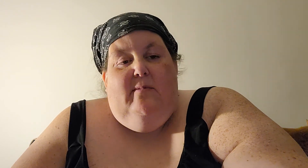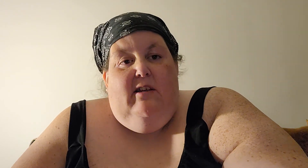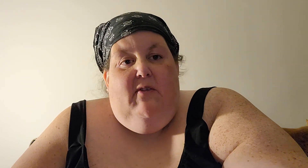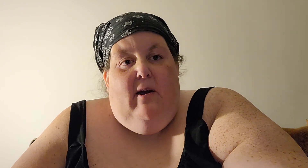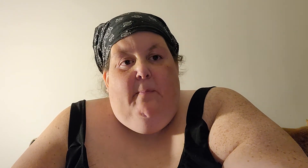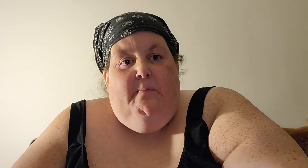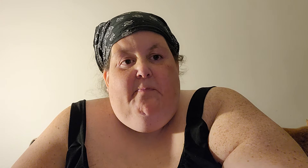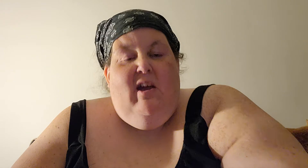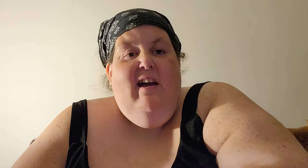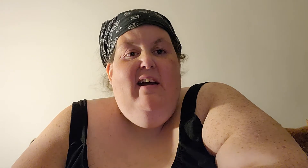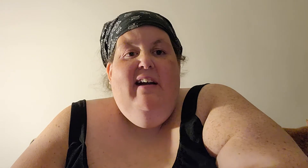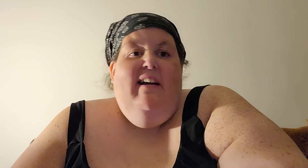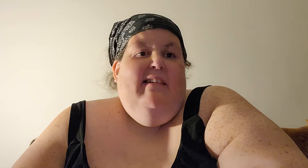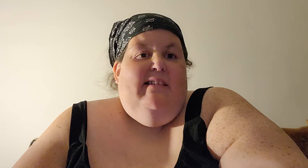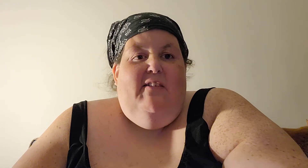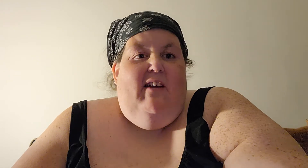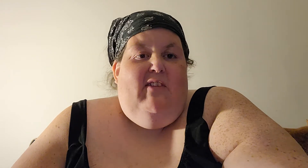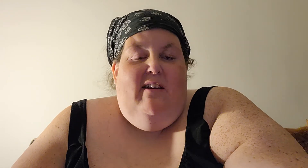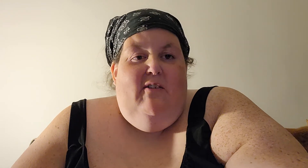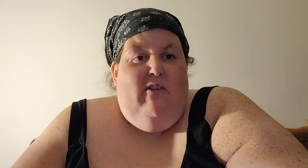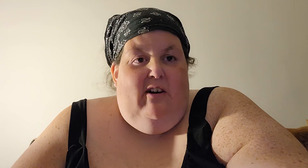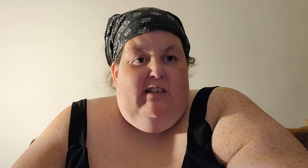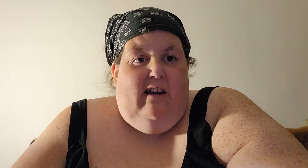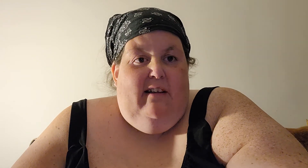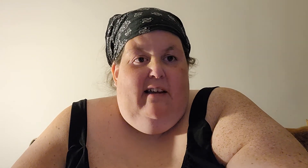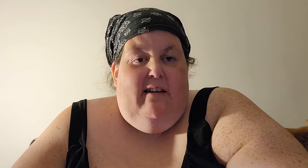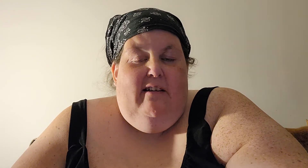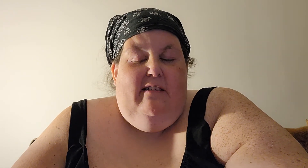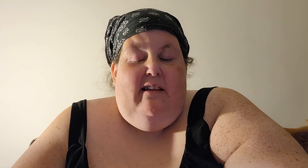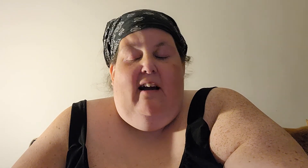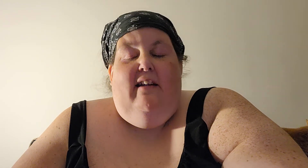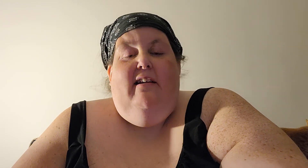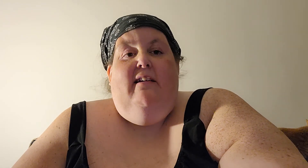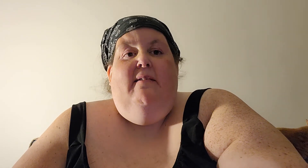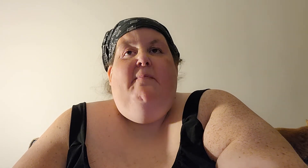in them so that they know their signing.